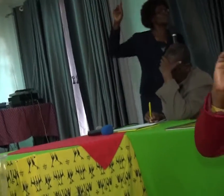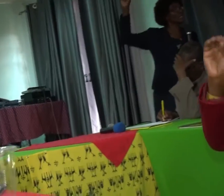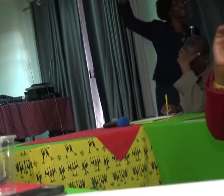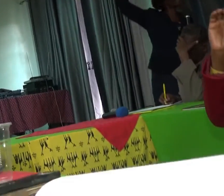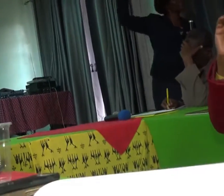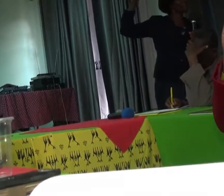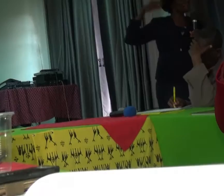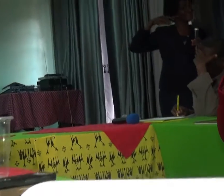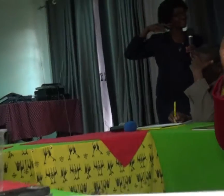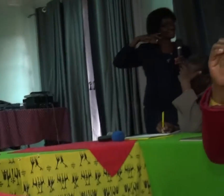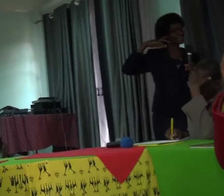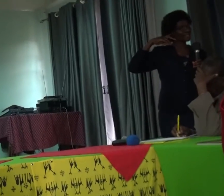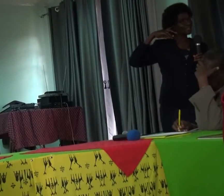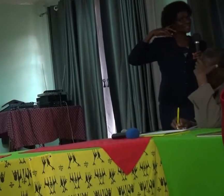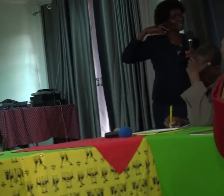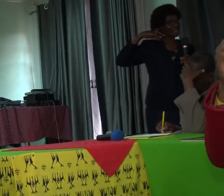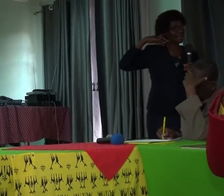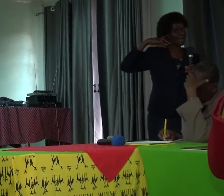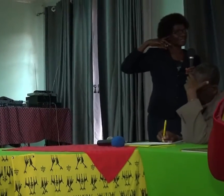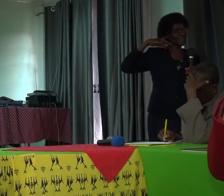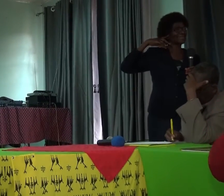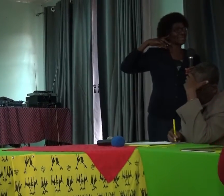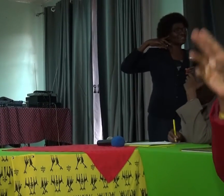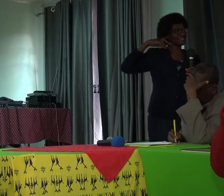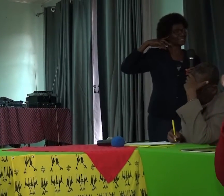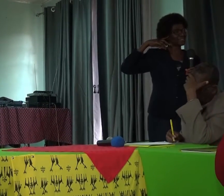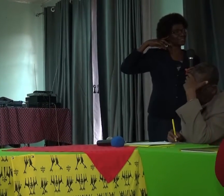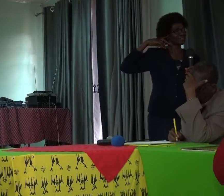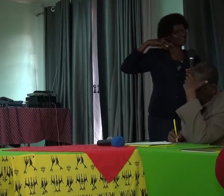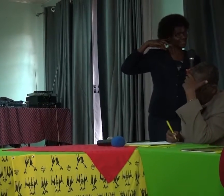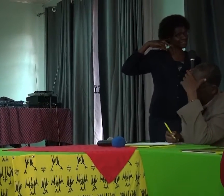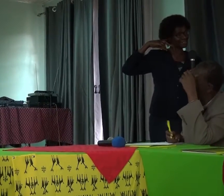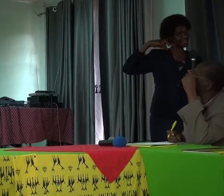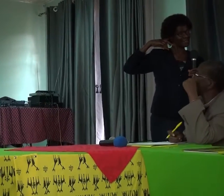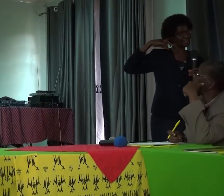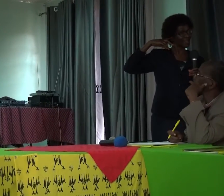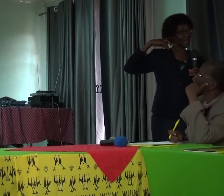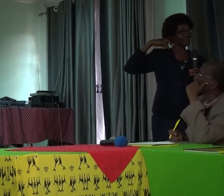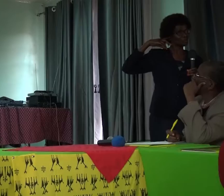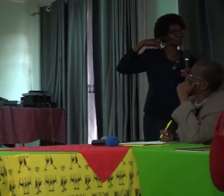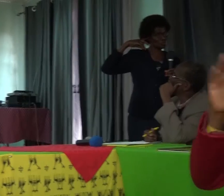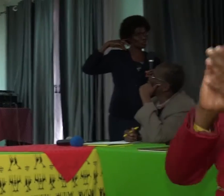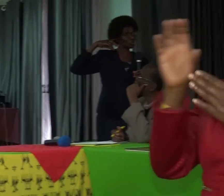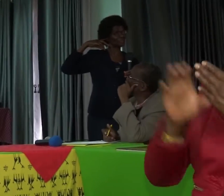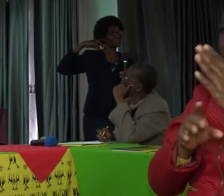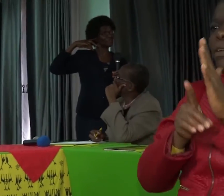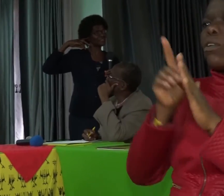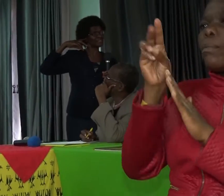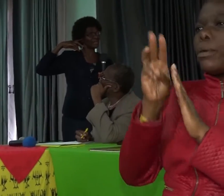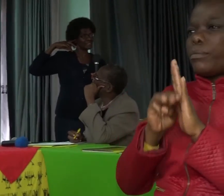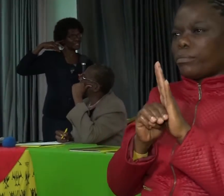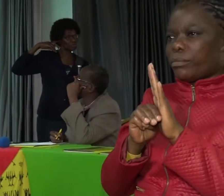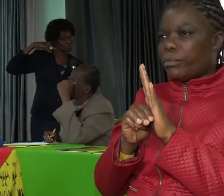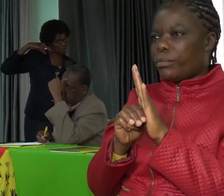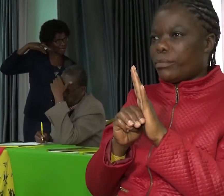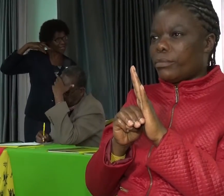go to do curriculum development and the curriculum is changing content, they are able to talk with confidence